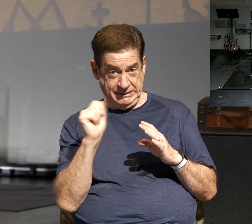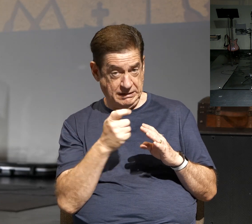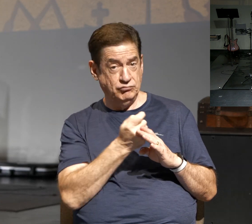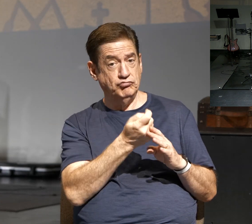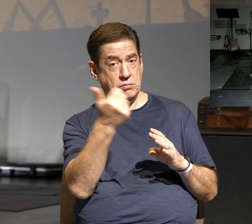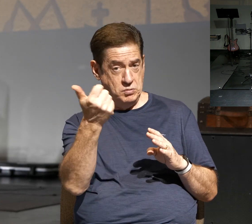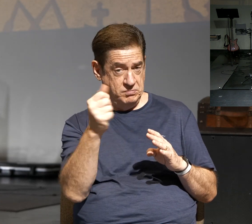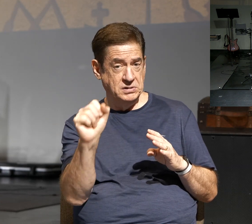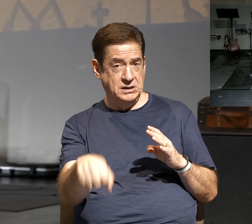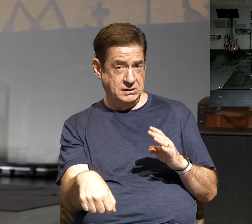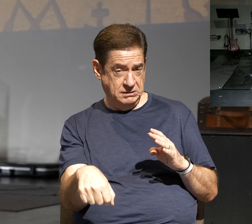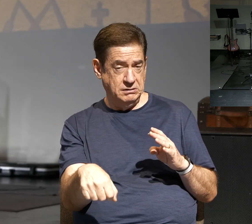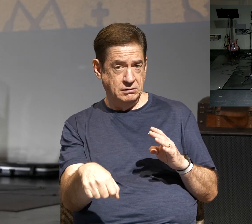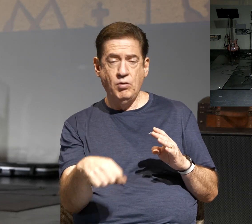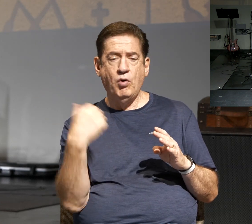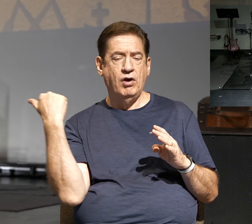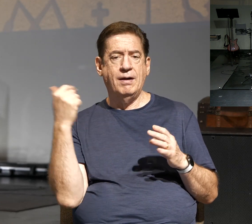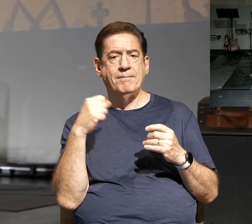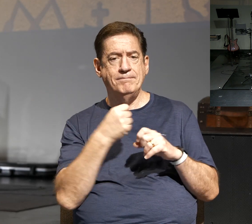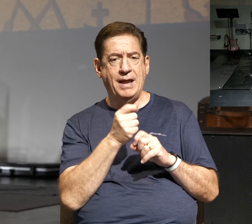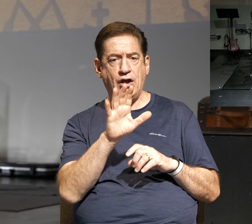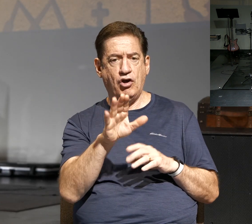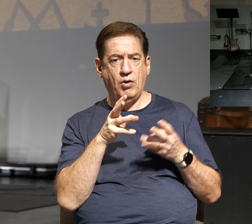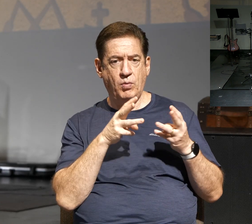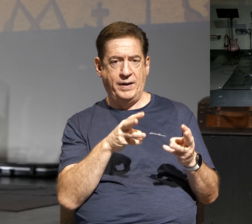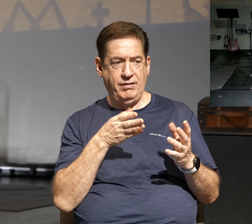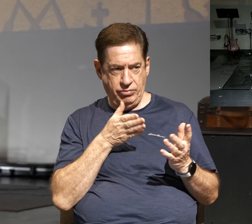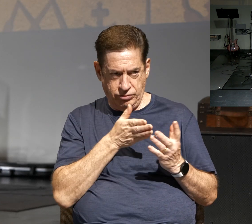it, or he's going to make a way through it.